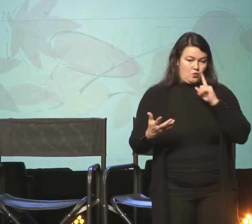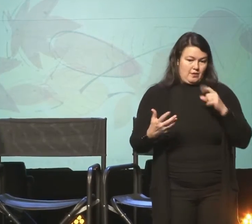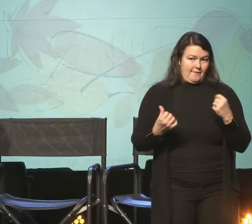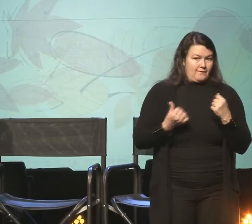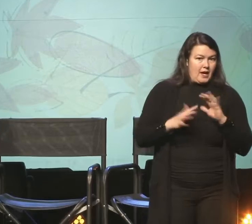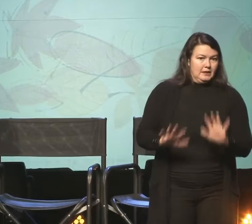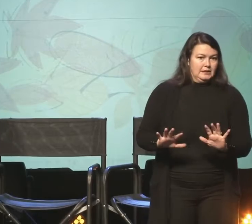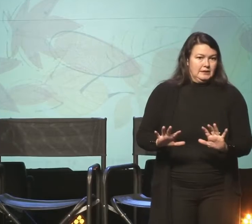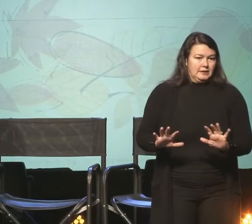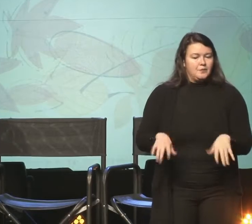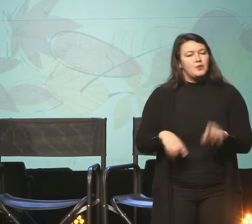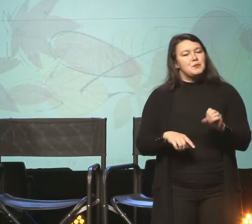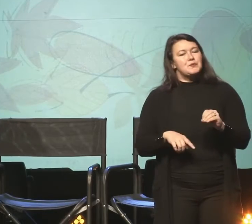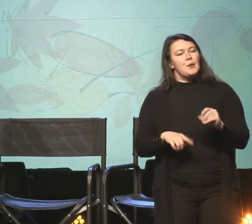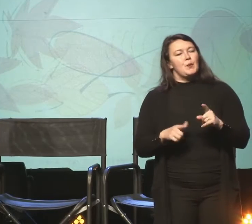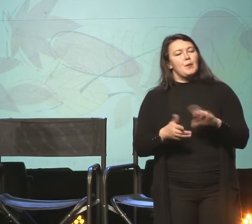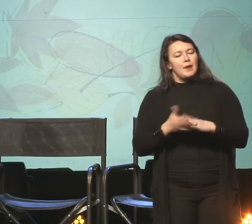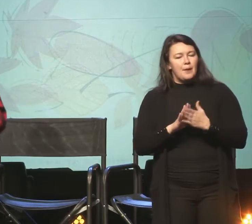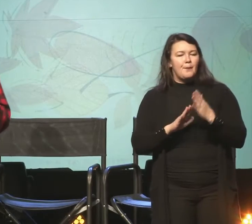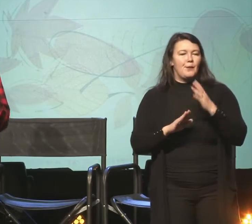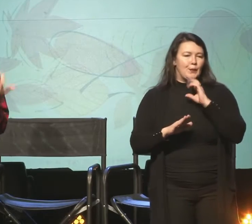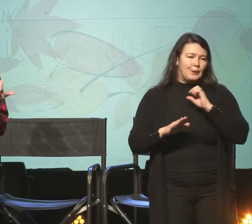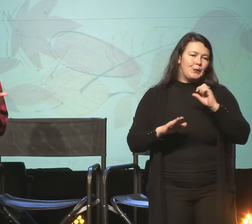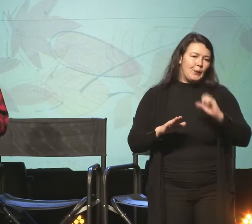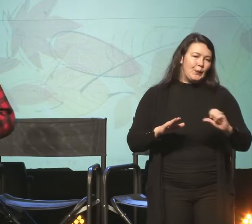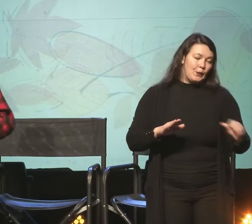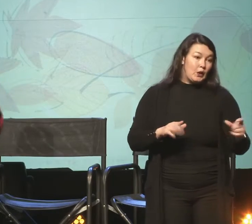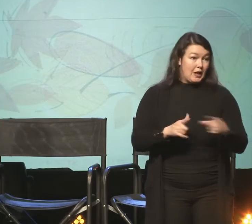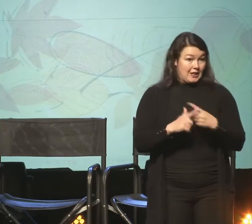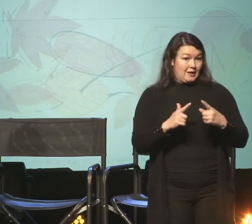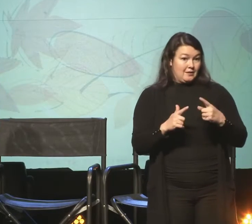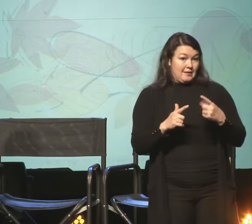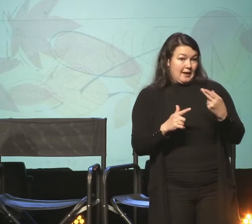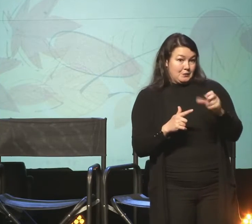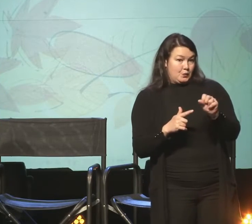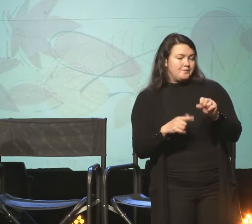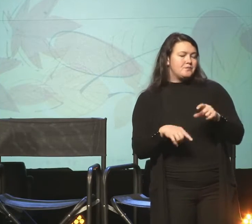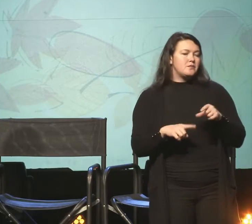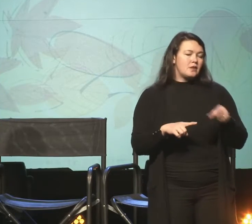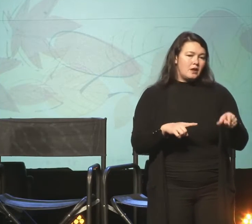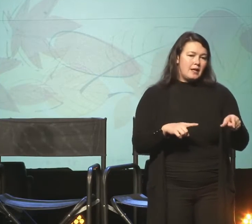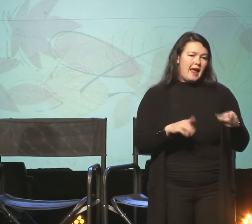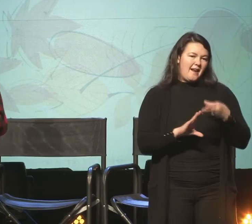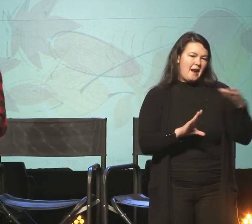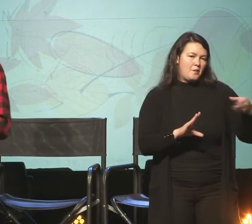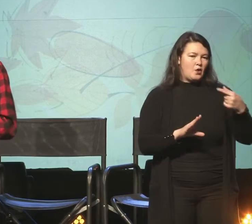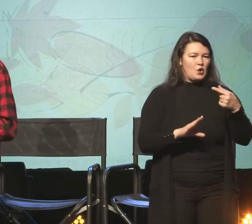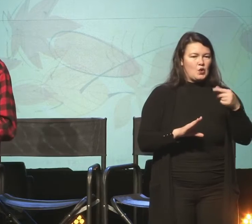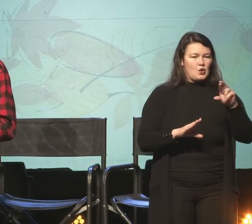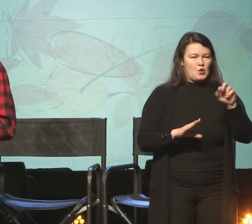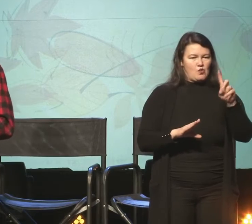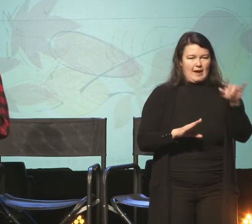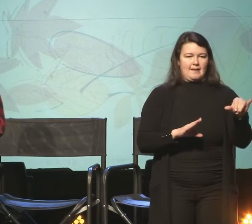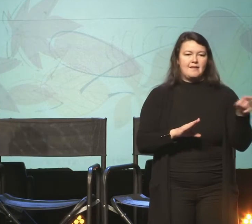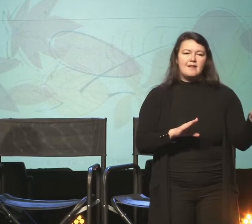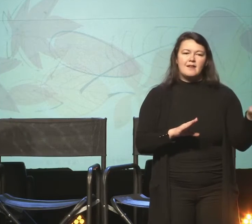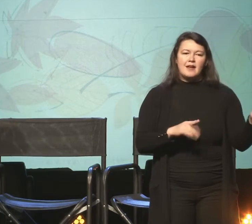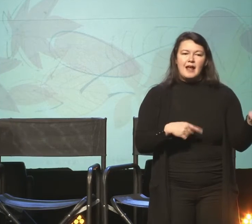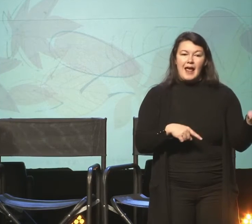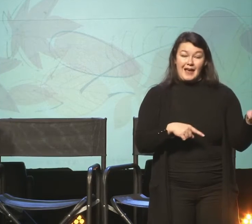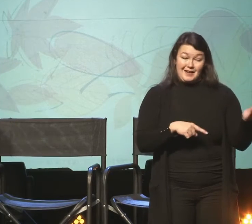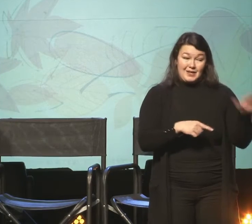got older and older, he was in high school, they had a neighbor named Mr. Grady. And Mr. Grady's wife died when he was in high